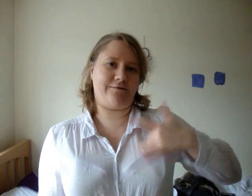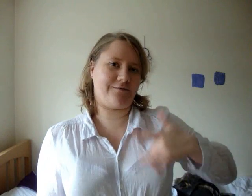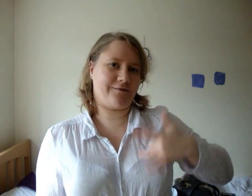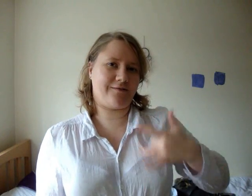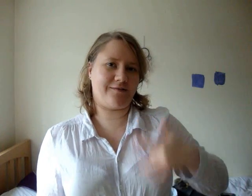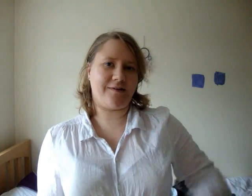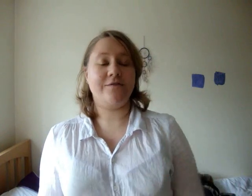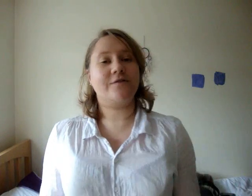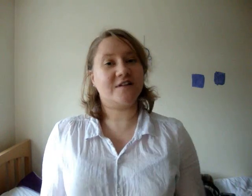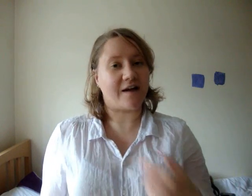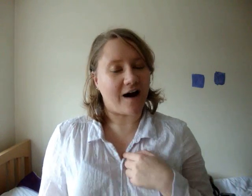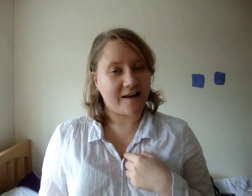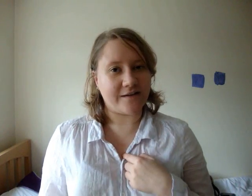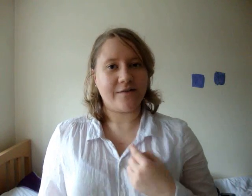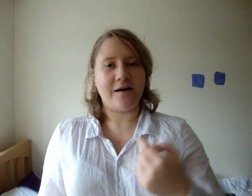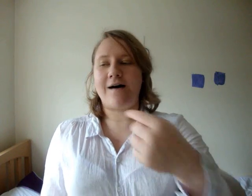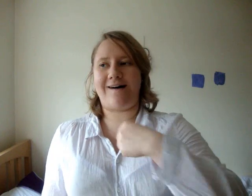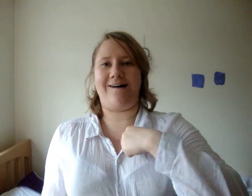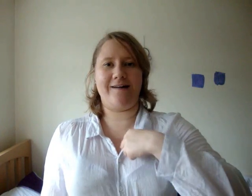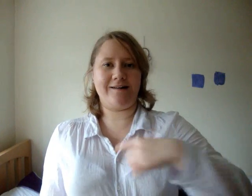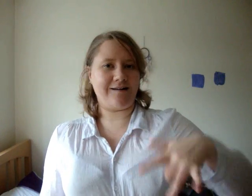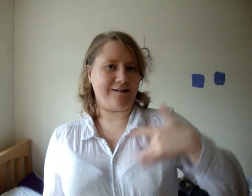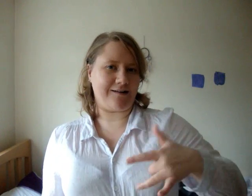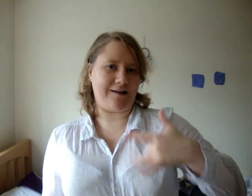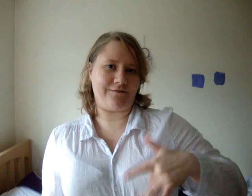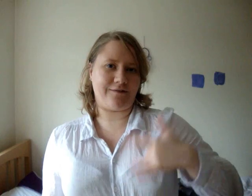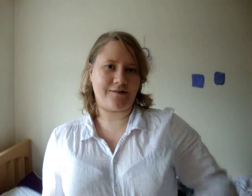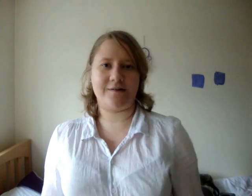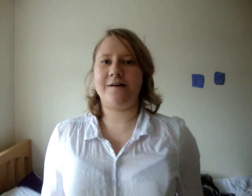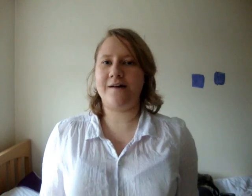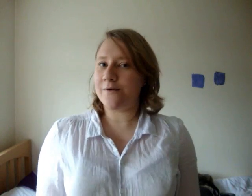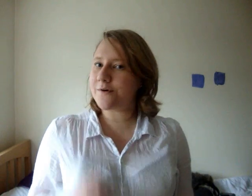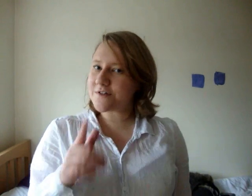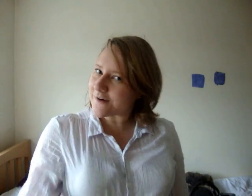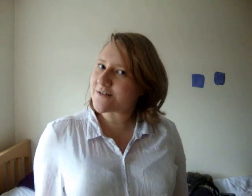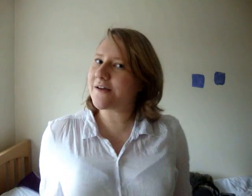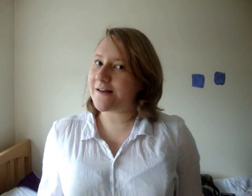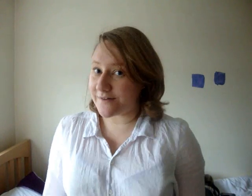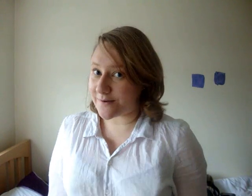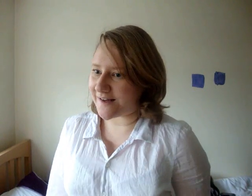live. If you want to say I live. We'll also ask where you live in a minute.